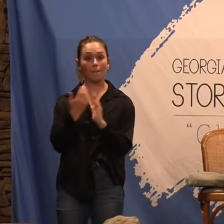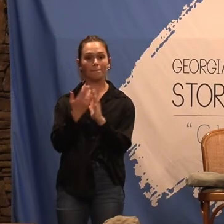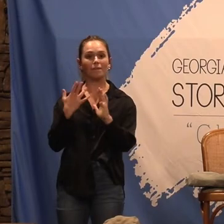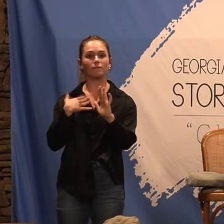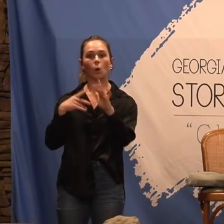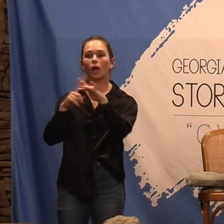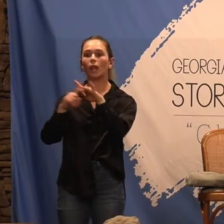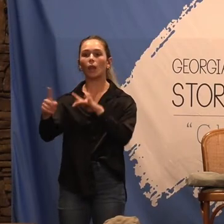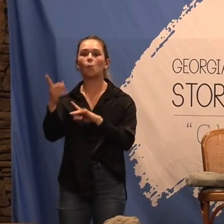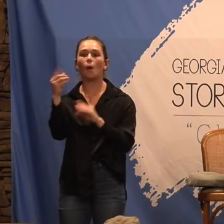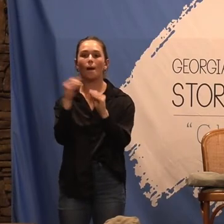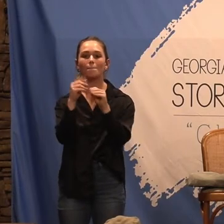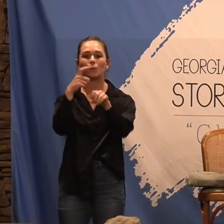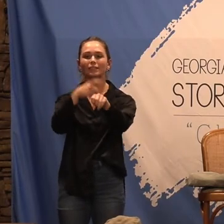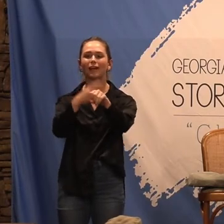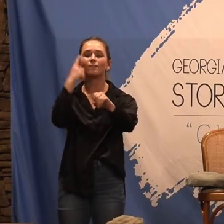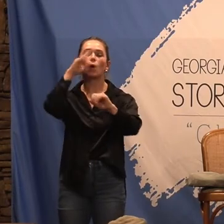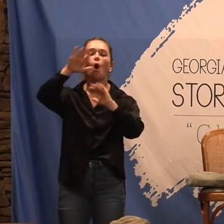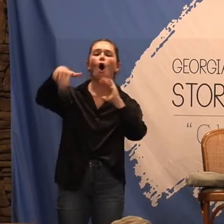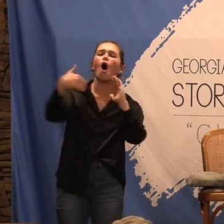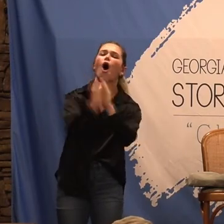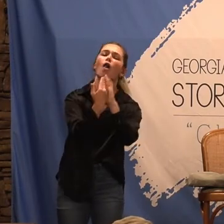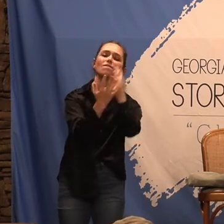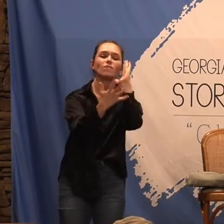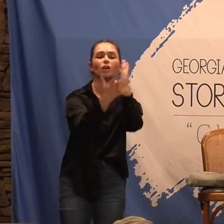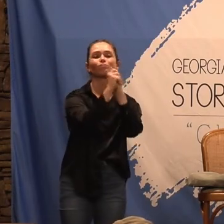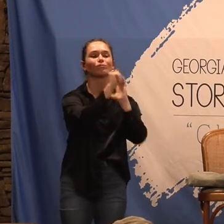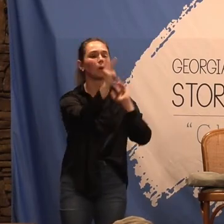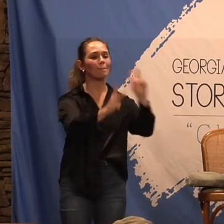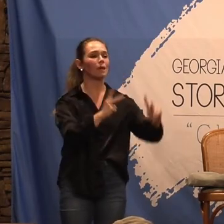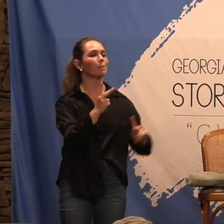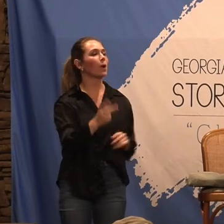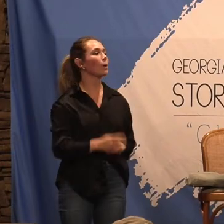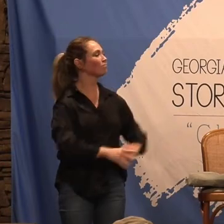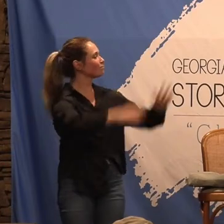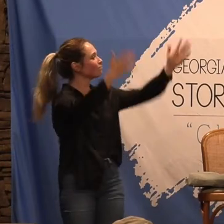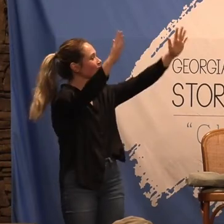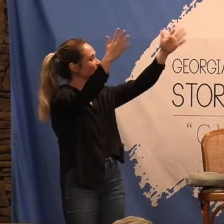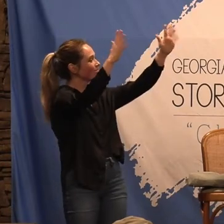Race off one more time for all of our gifted storytellers.